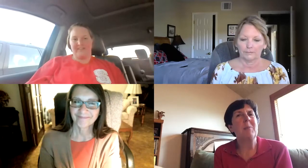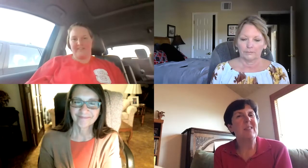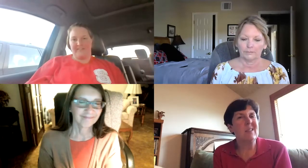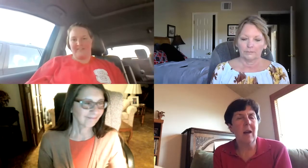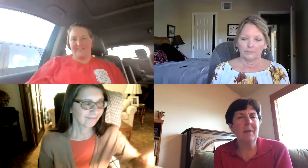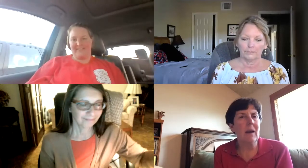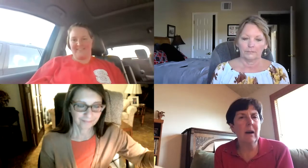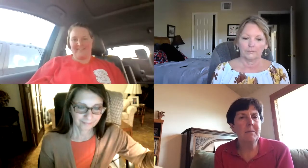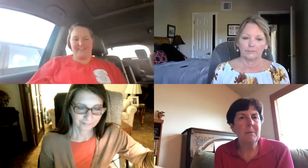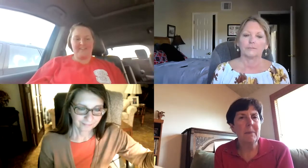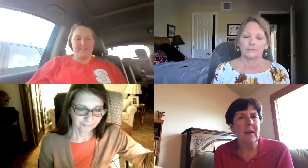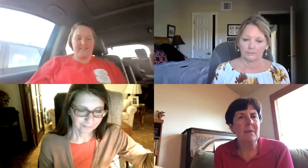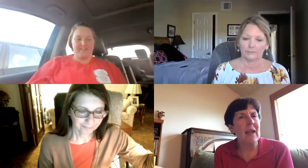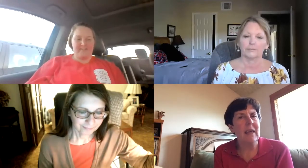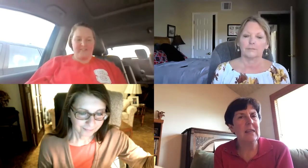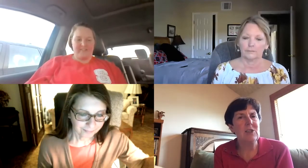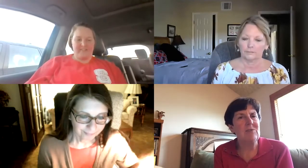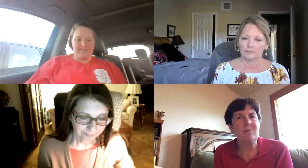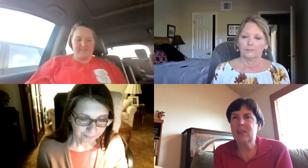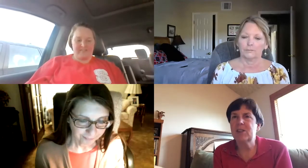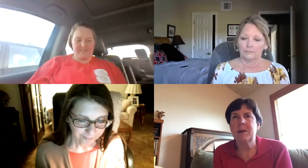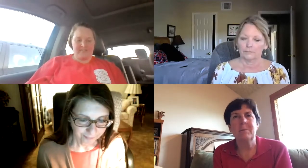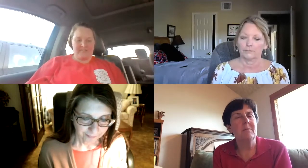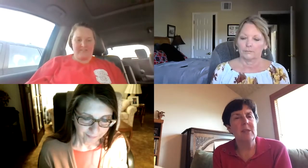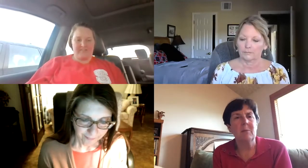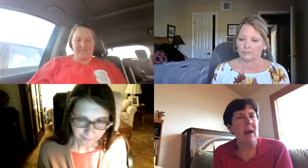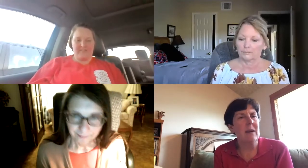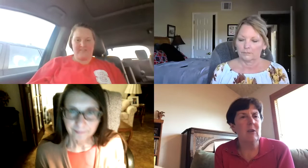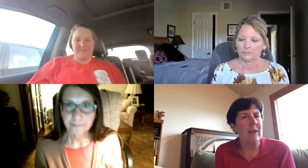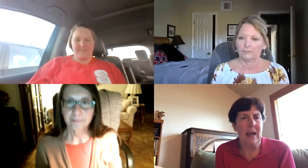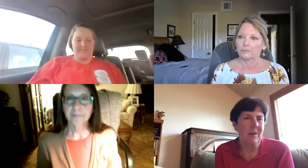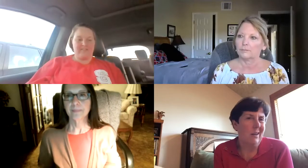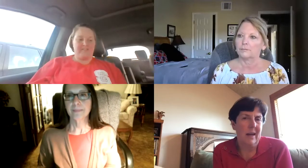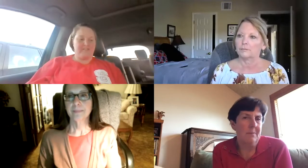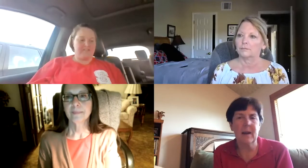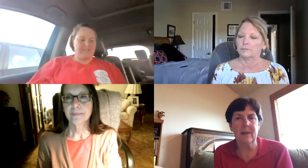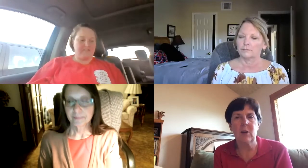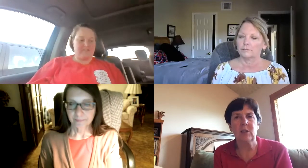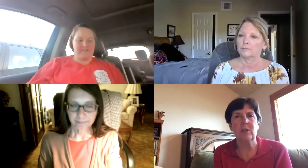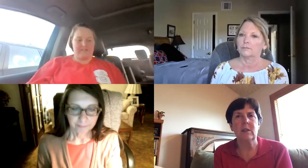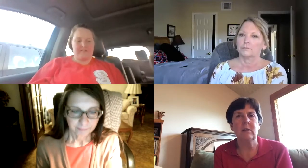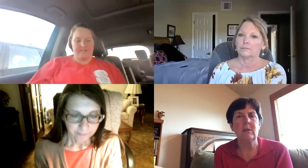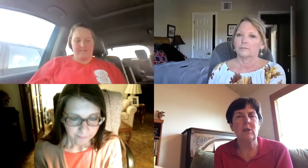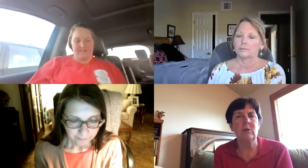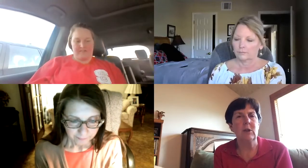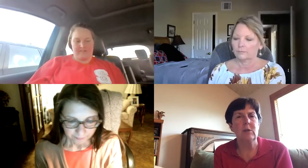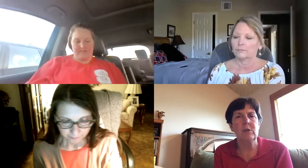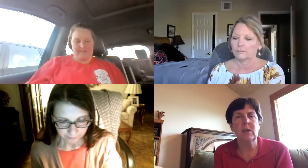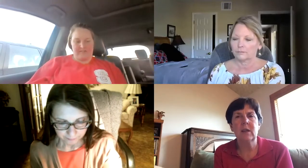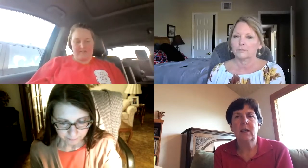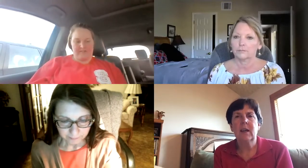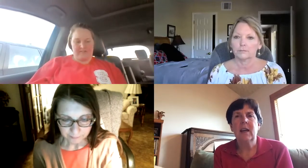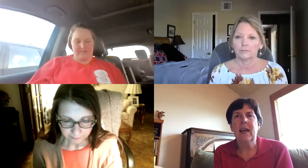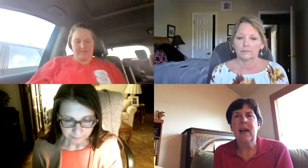some opposites on there, and then just some random vocabulary that I thought you'd